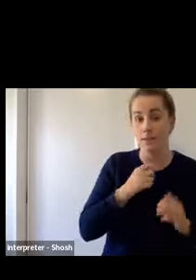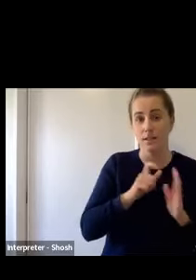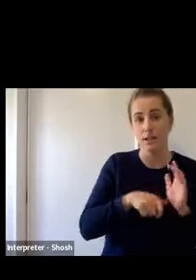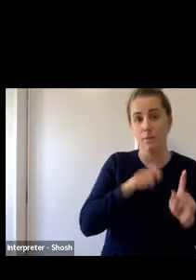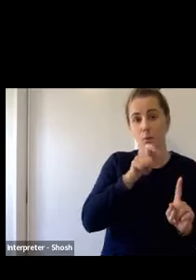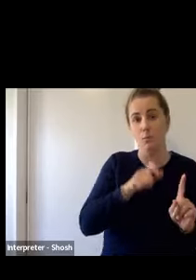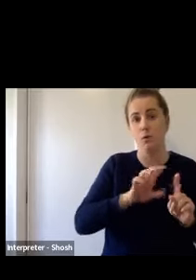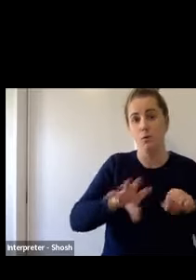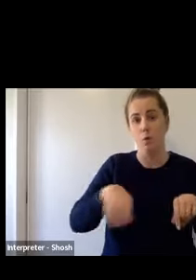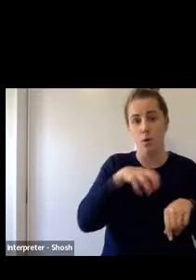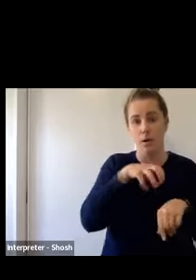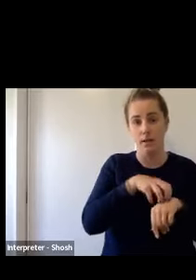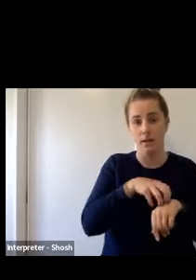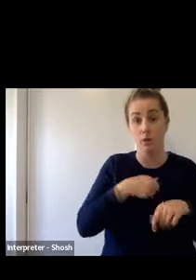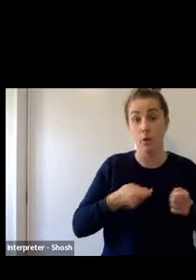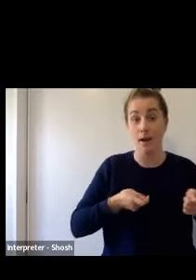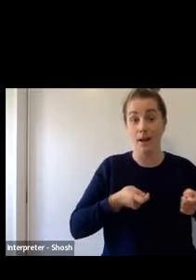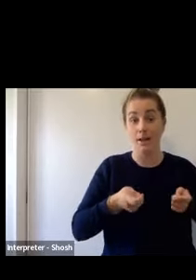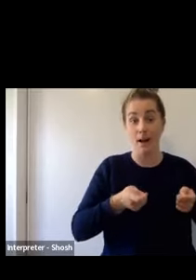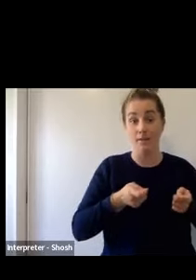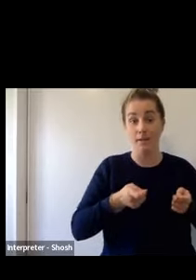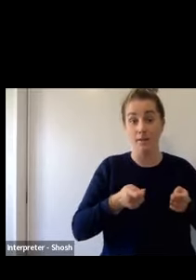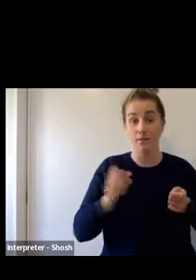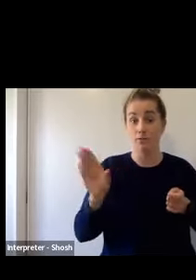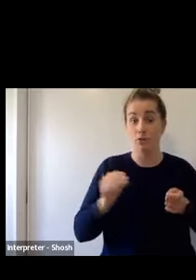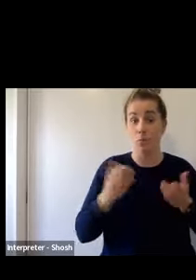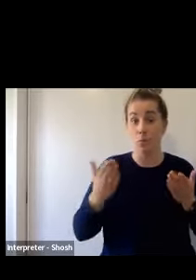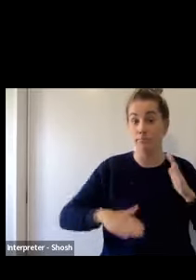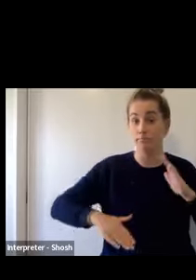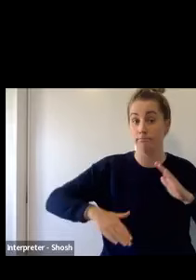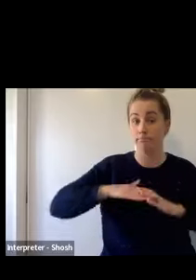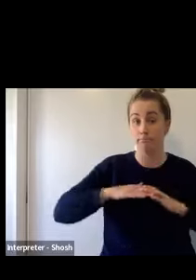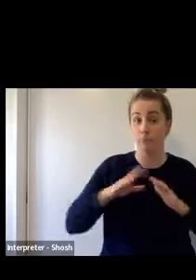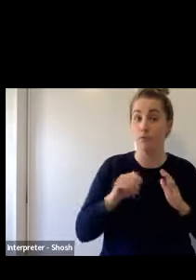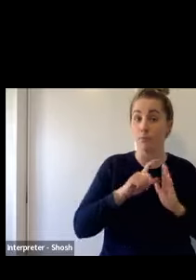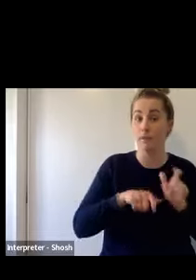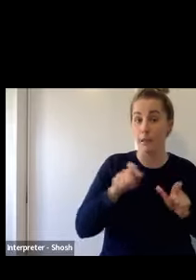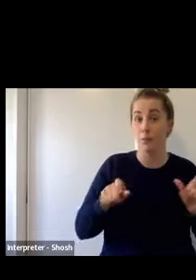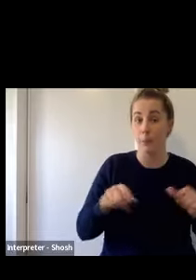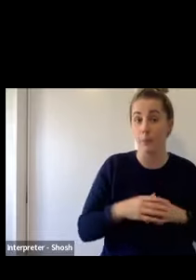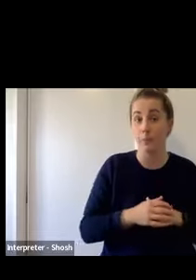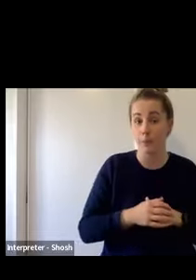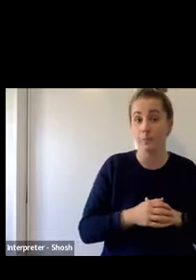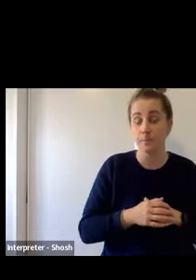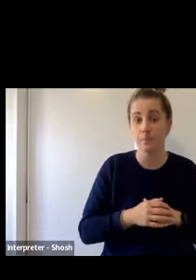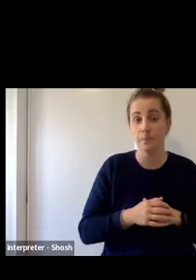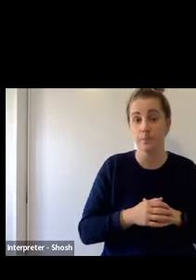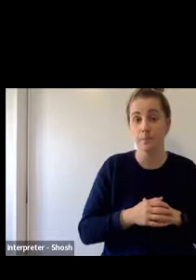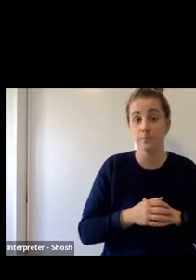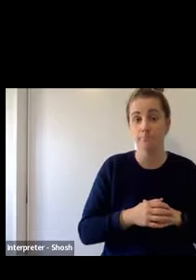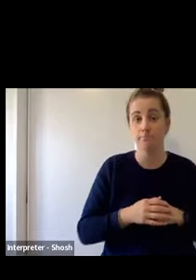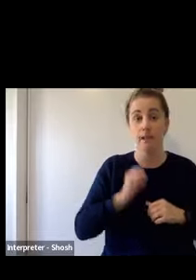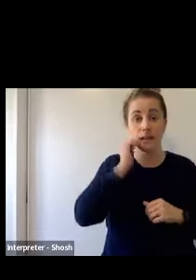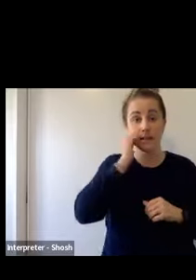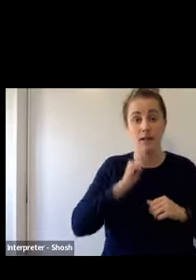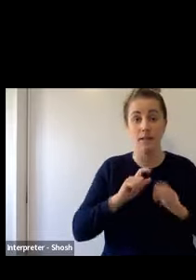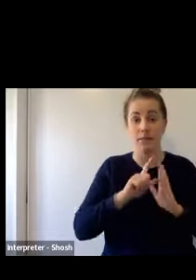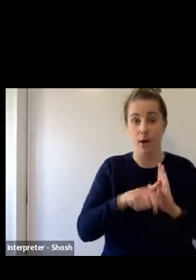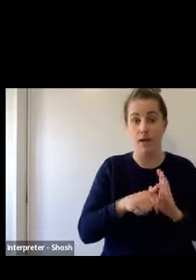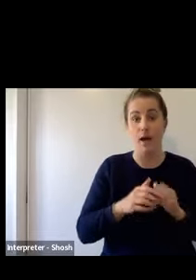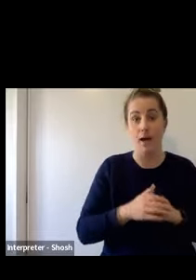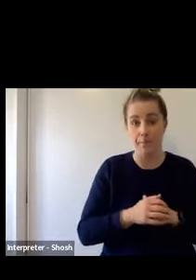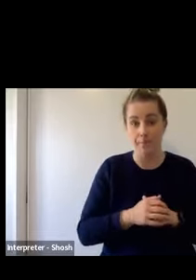organisation, and we're governed entirely by disabled people, tangata whaikaha.